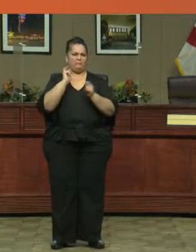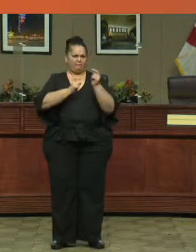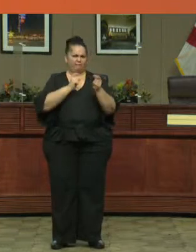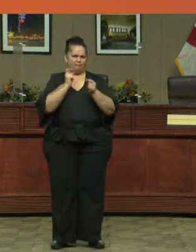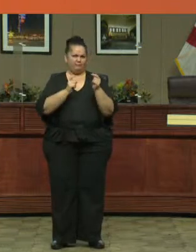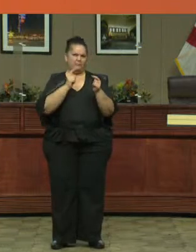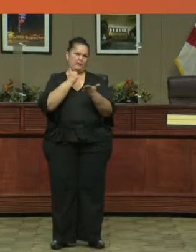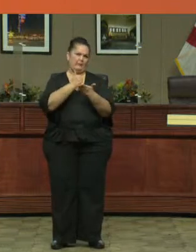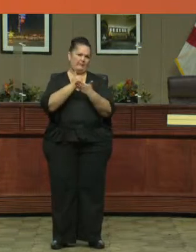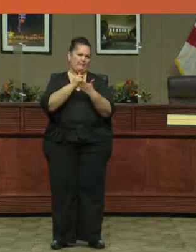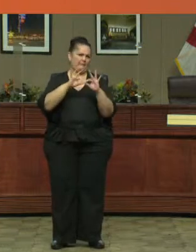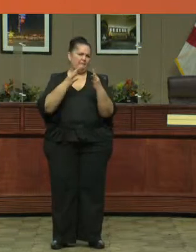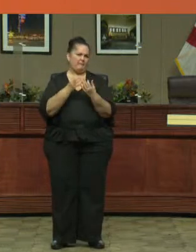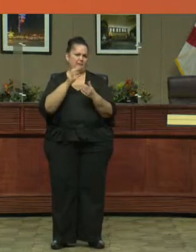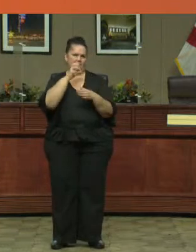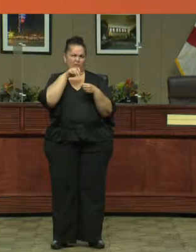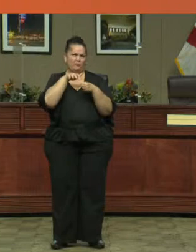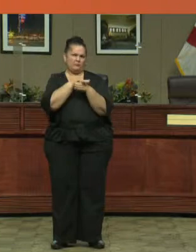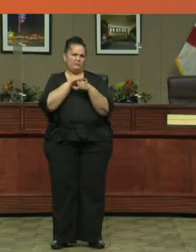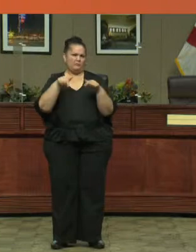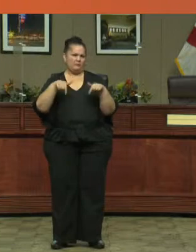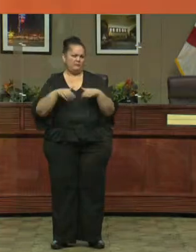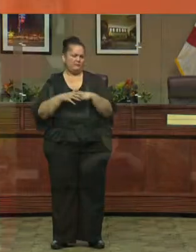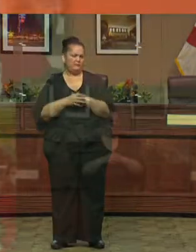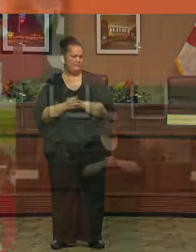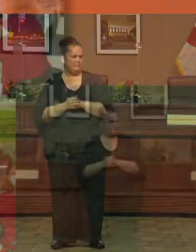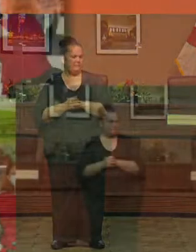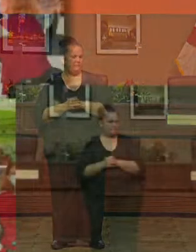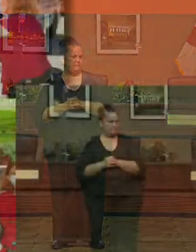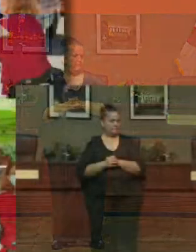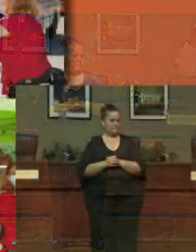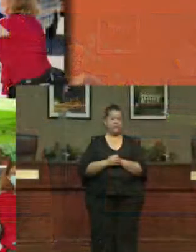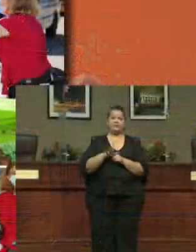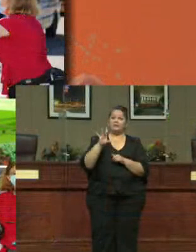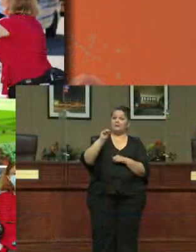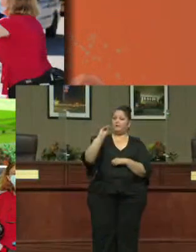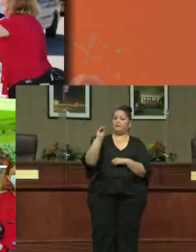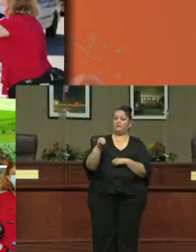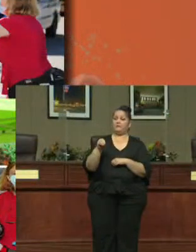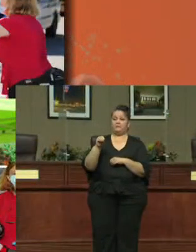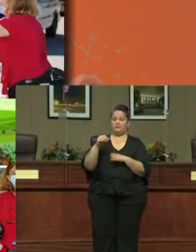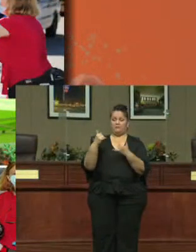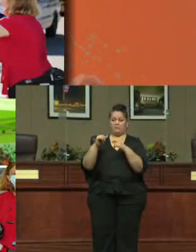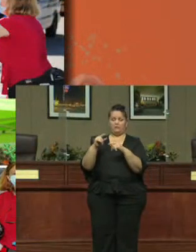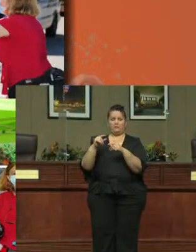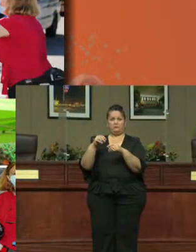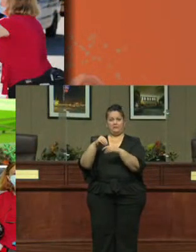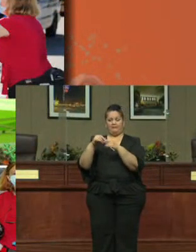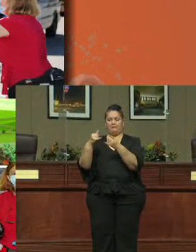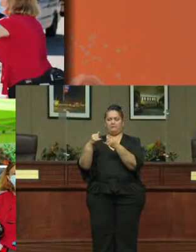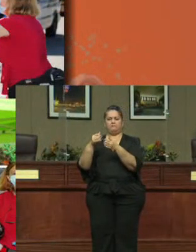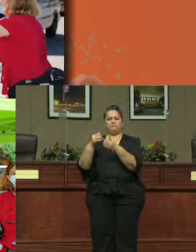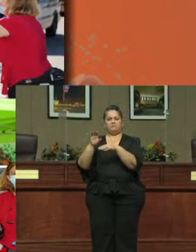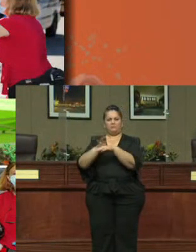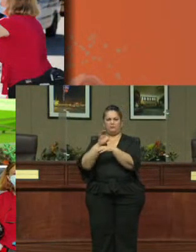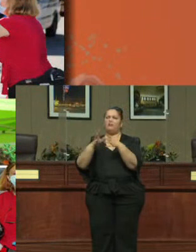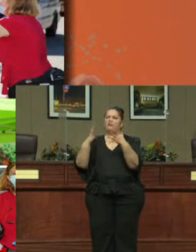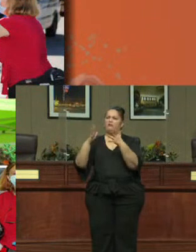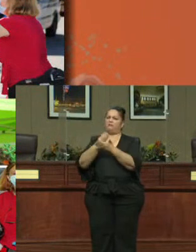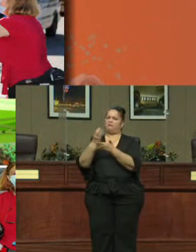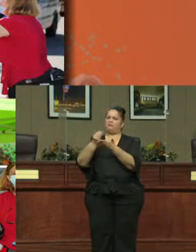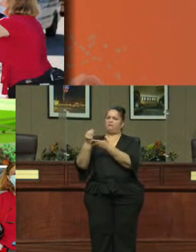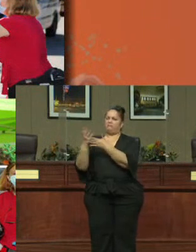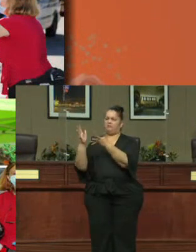need during this holiday season. 80% of the toys online have been purchased. That means